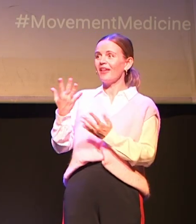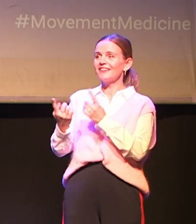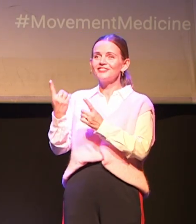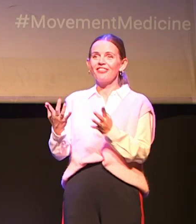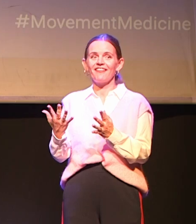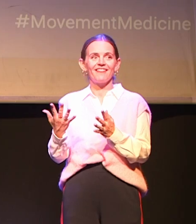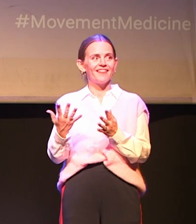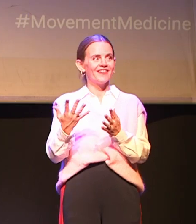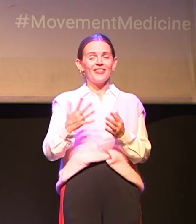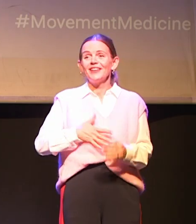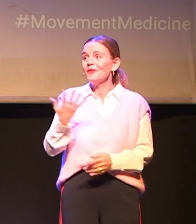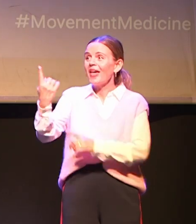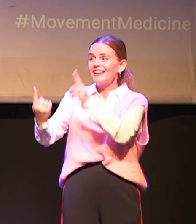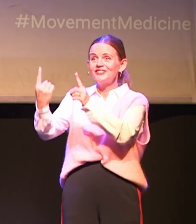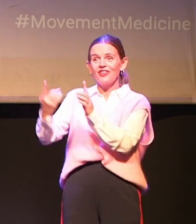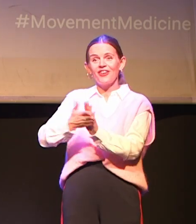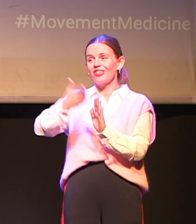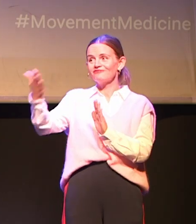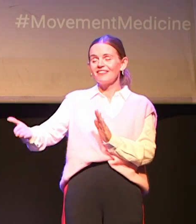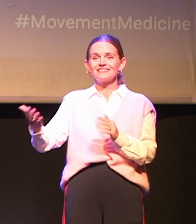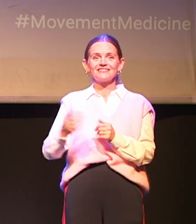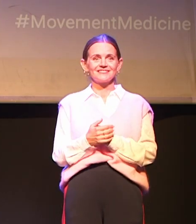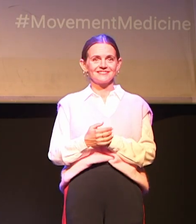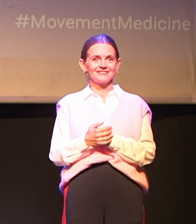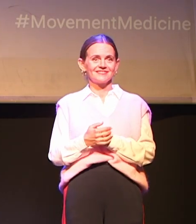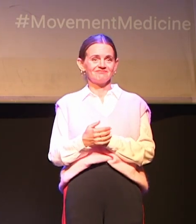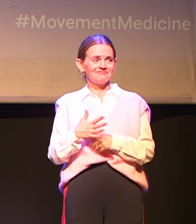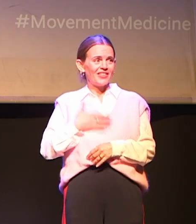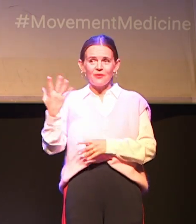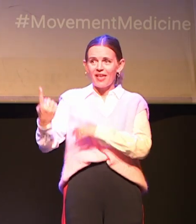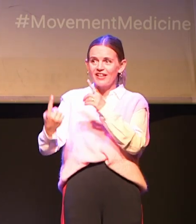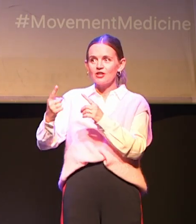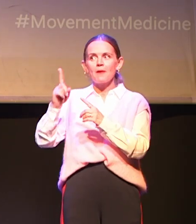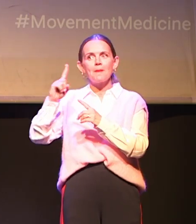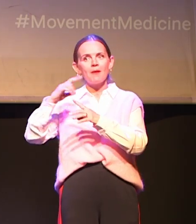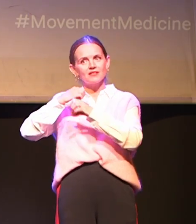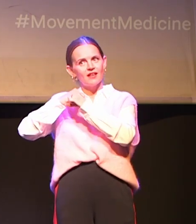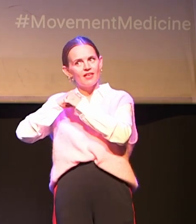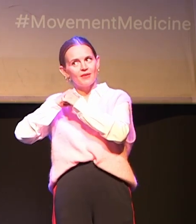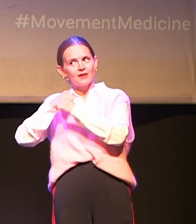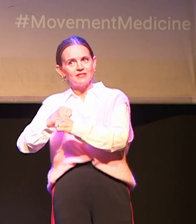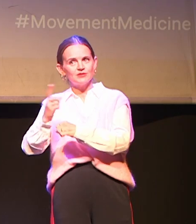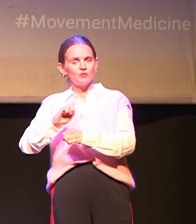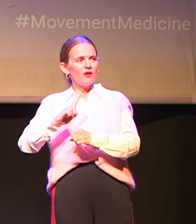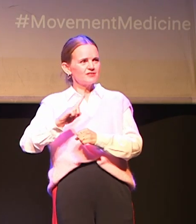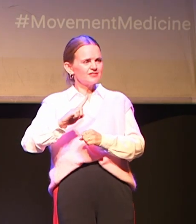They don't freaking like each other. But what they are is committed to fucking with us,